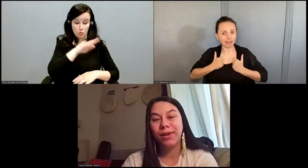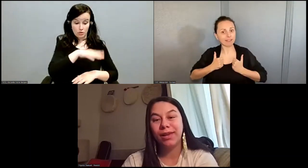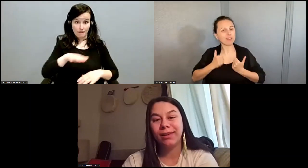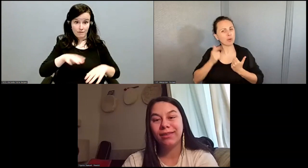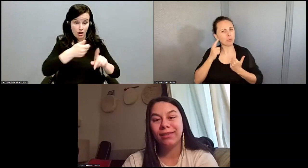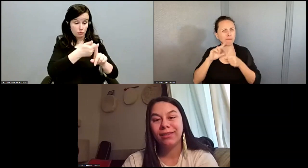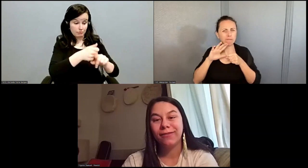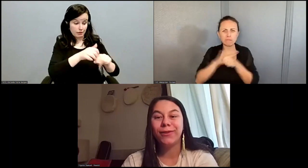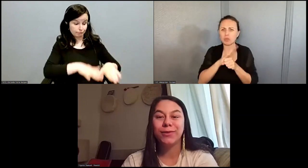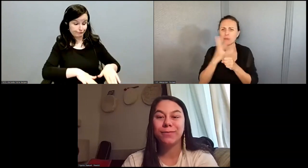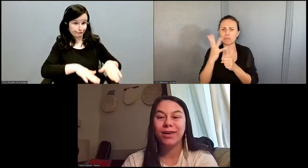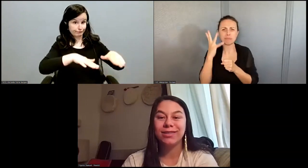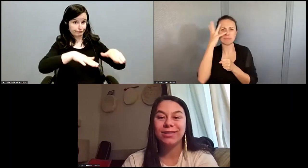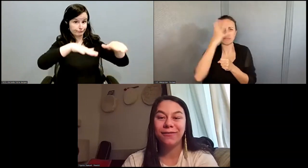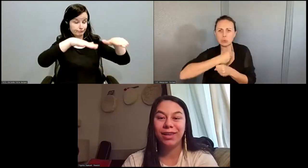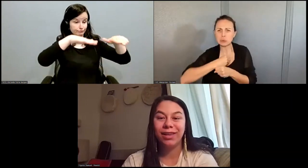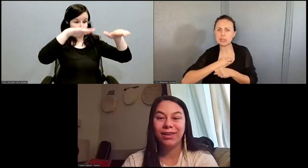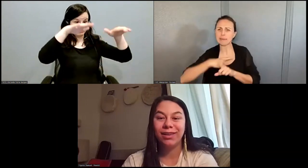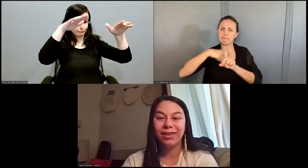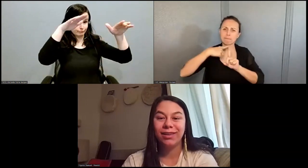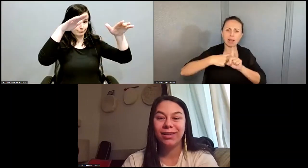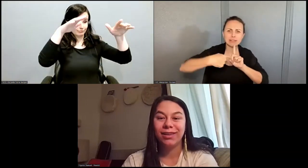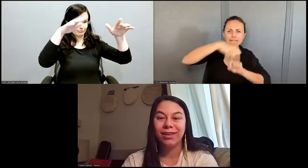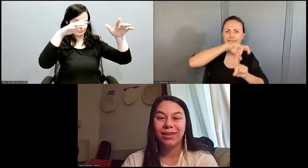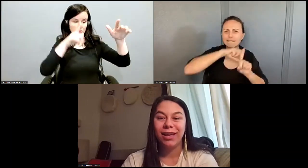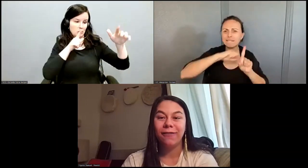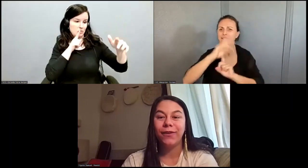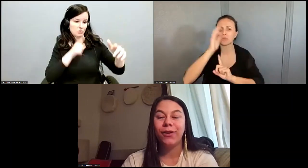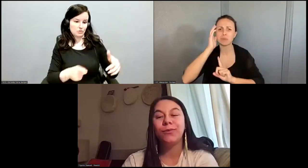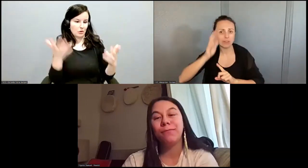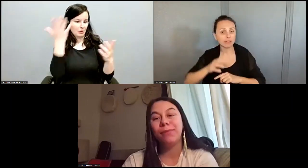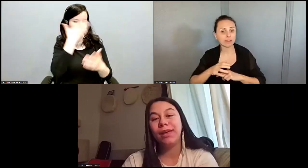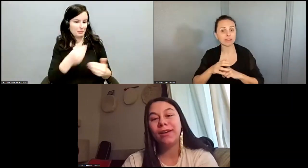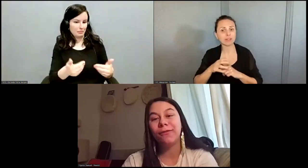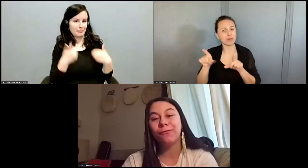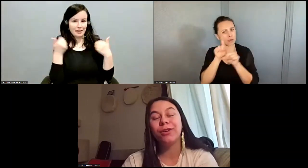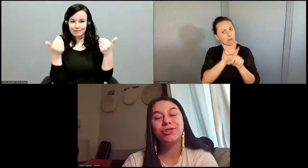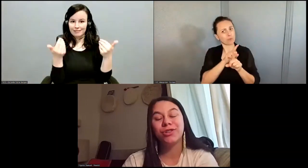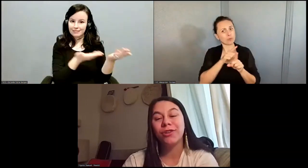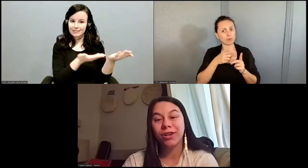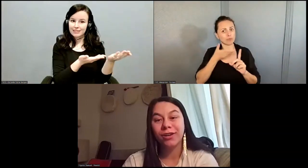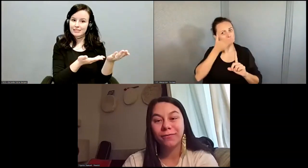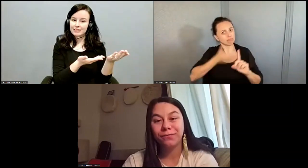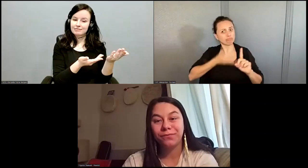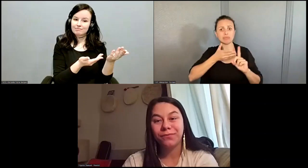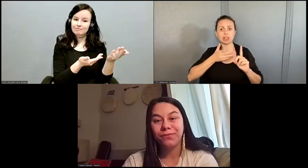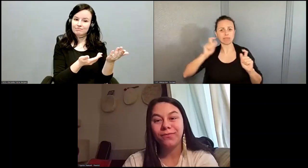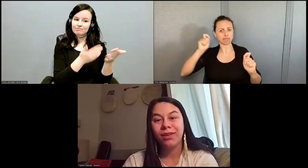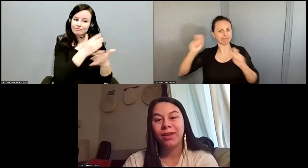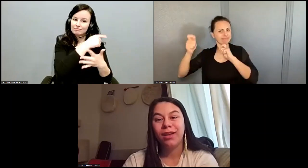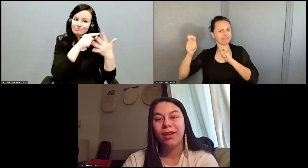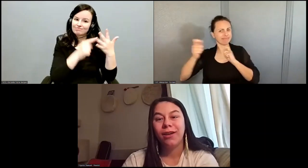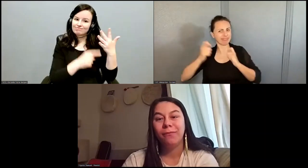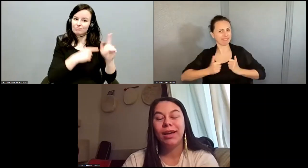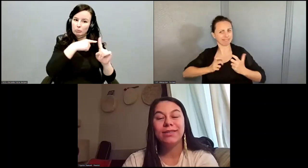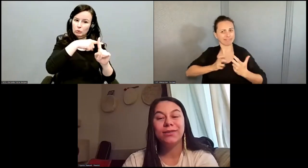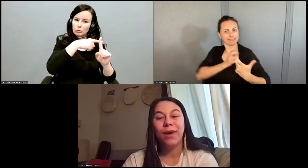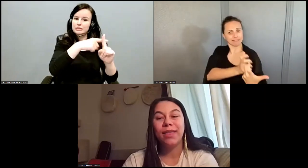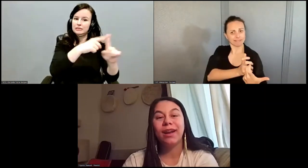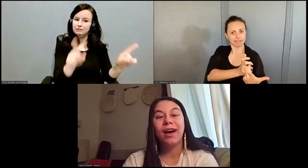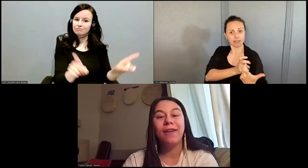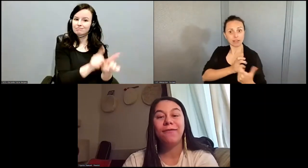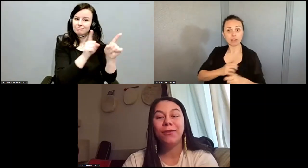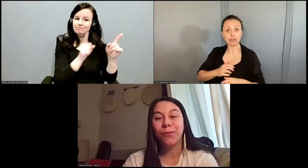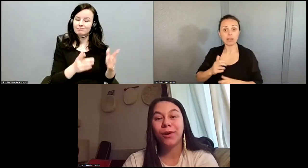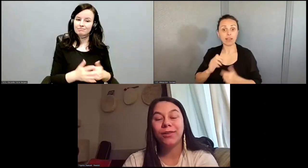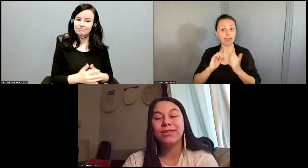with beauty, filled with positivity, and filled with being restructured. Because the